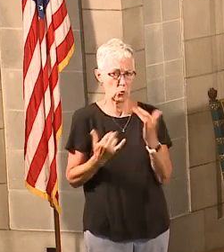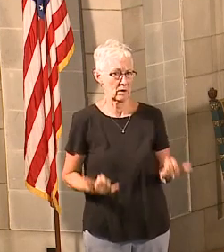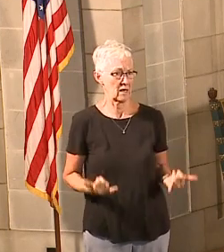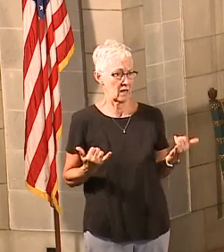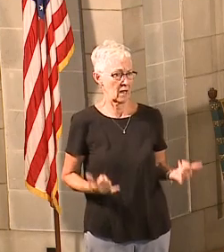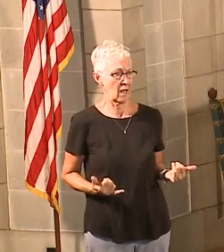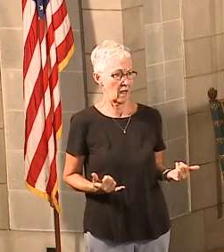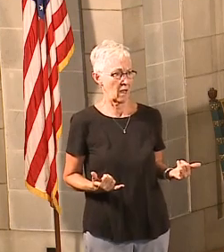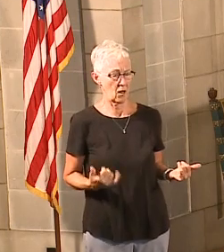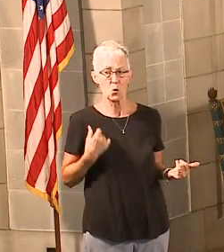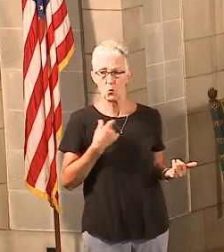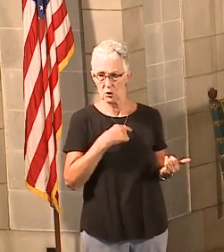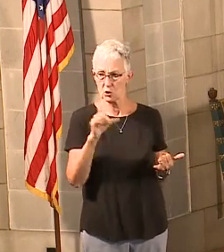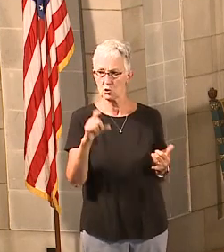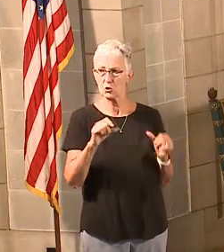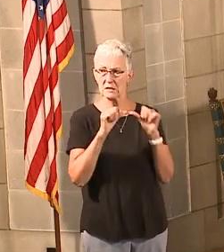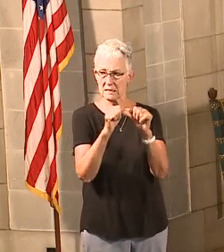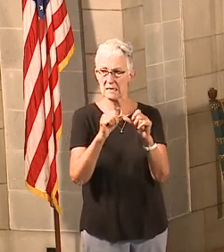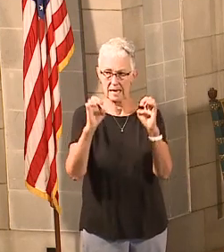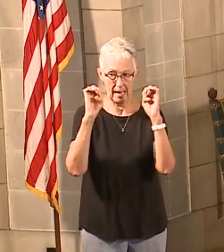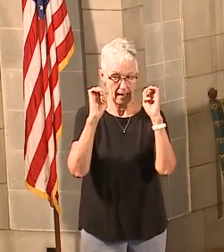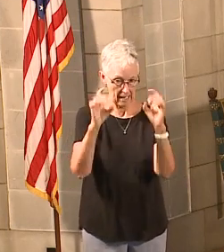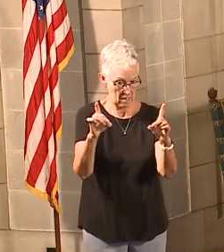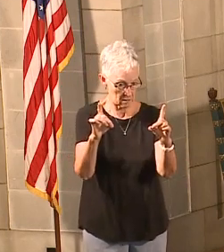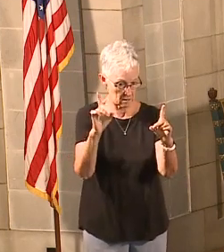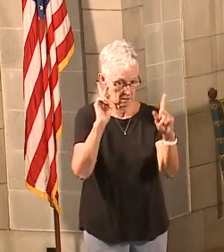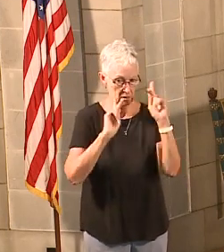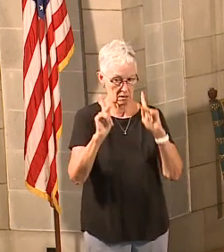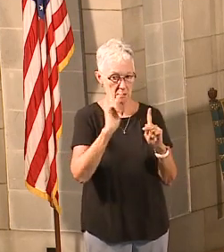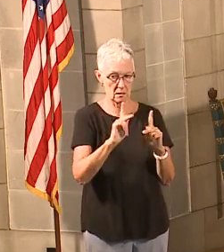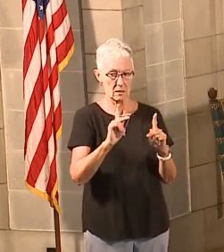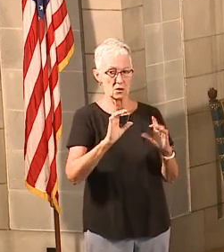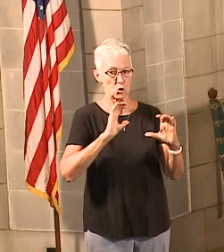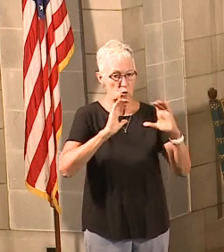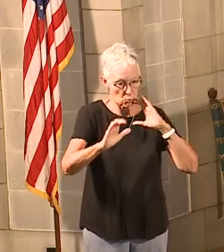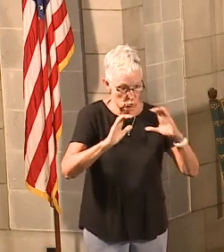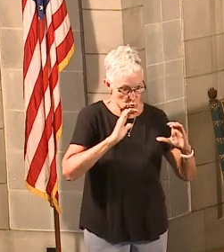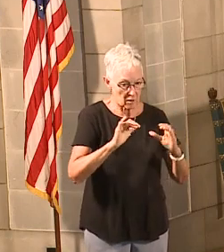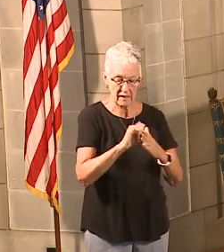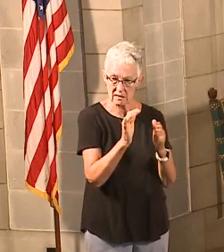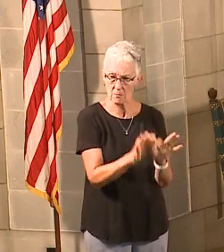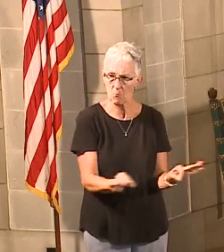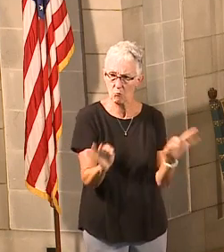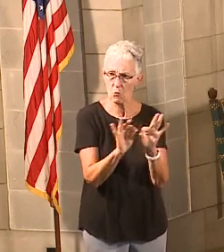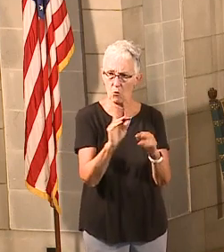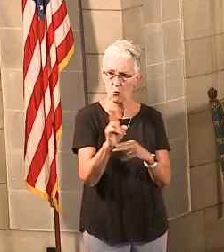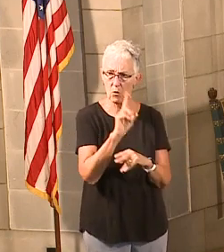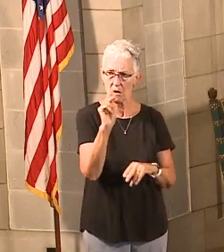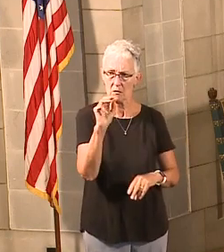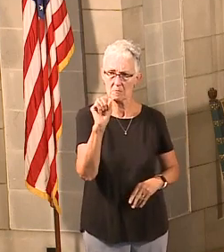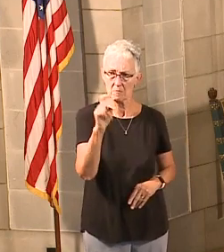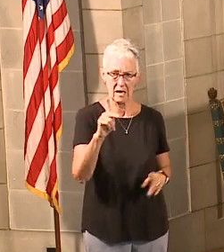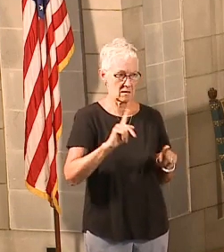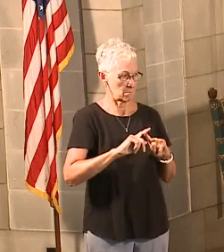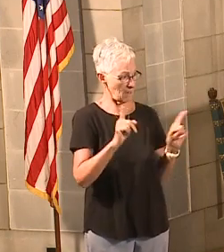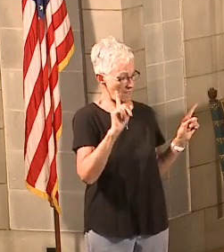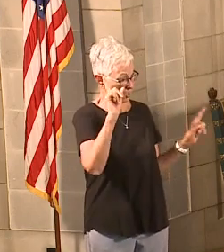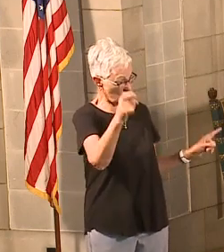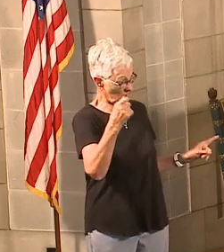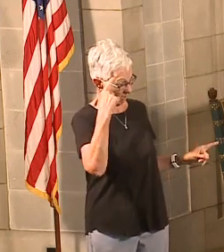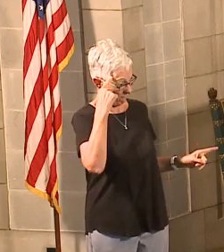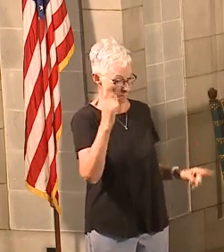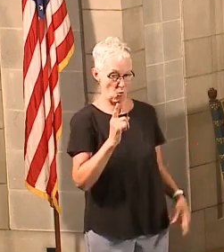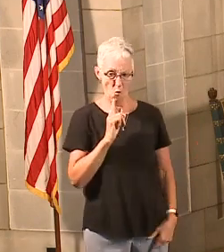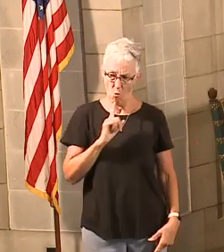right thing. We should continue to educate. We should continue to communicate the importance of wearing a mask. But to bring the heavy hand of the government and tell people what